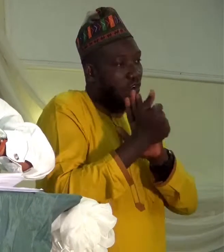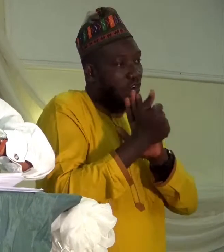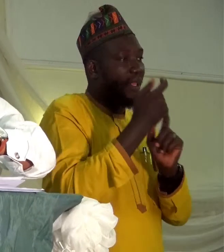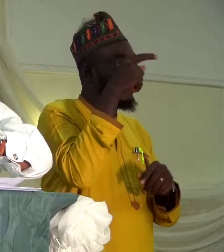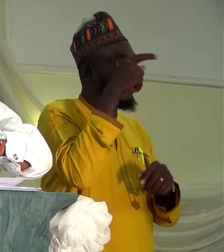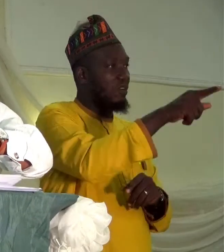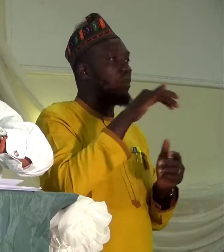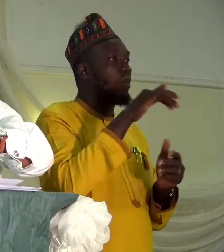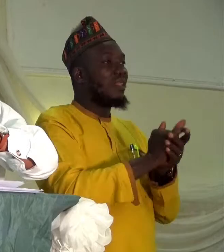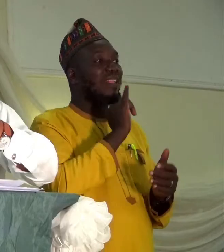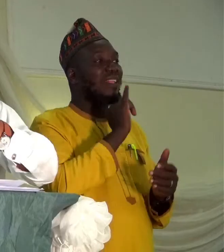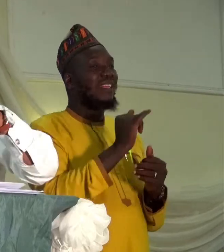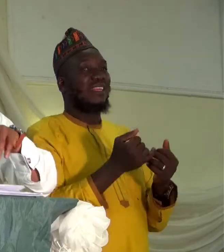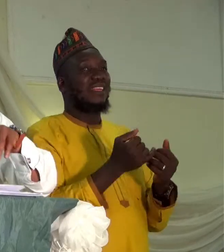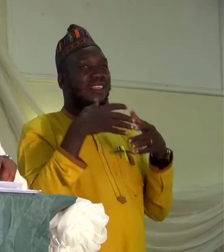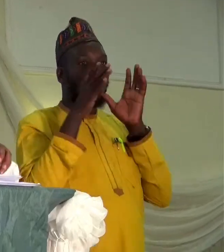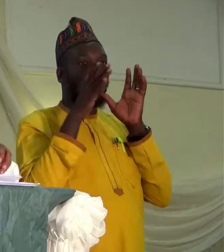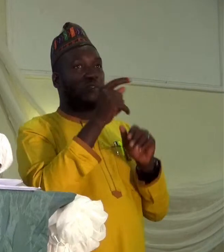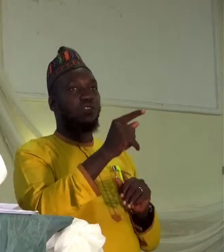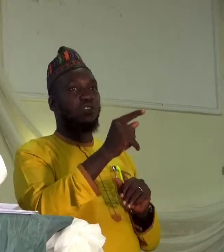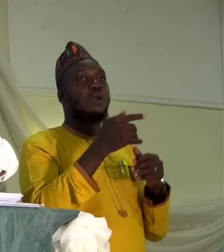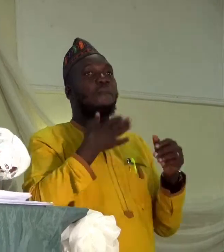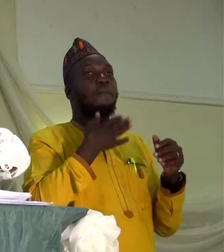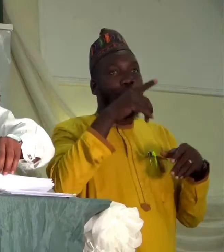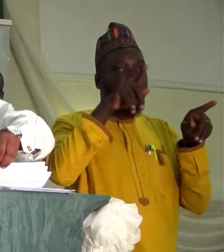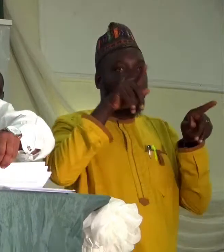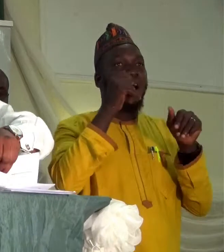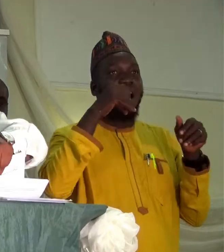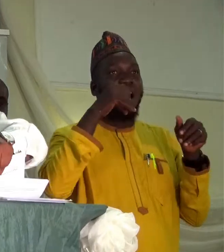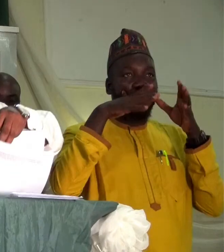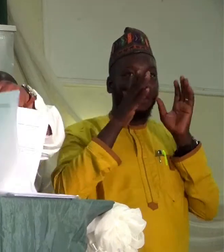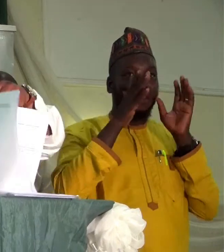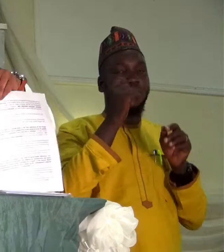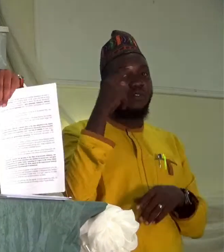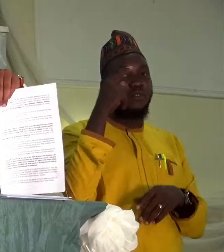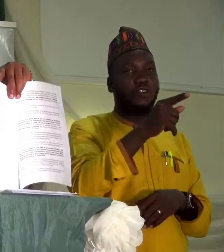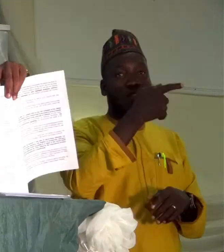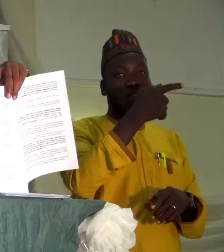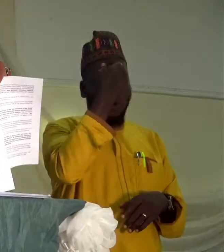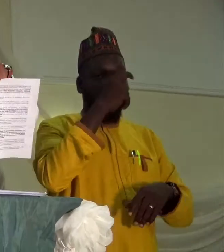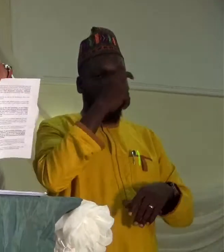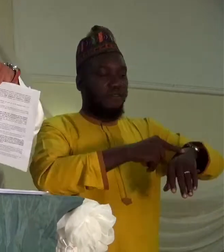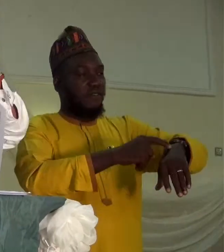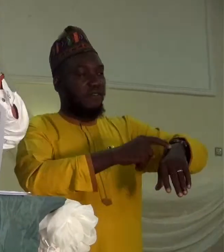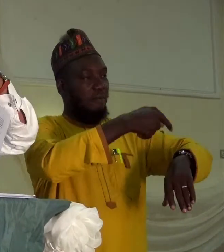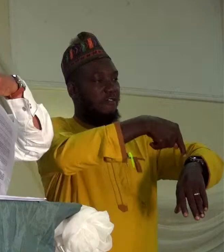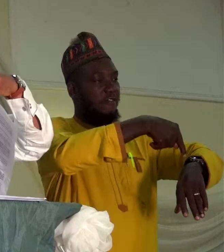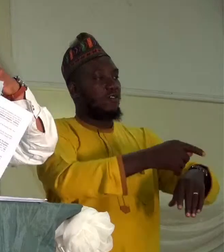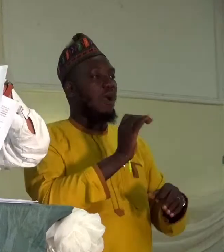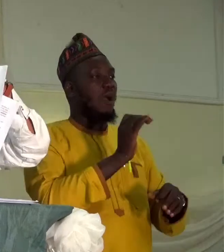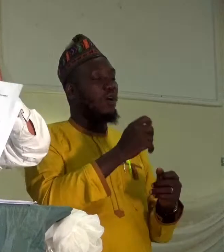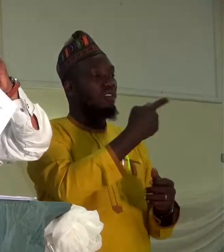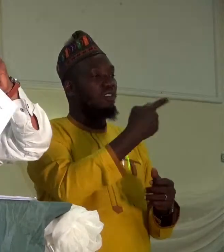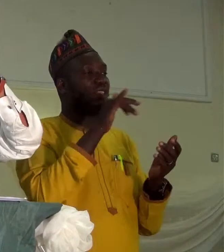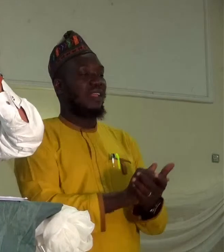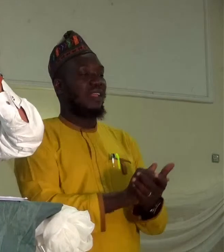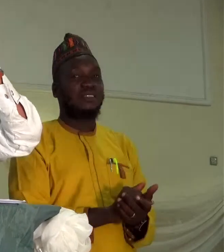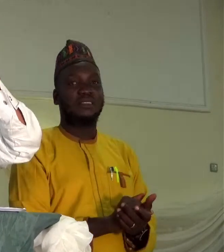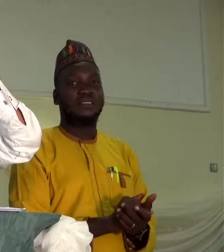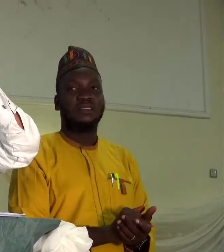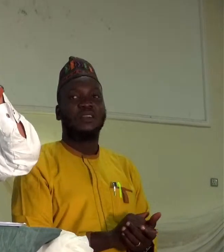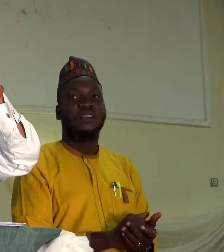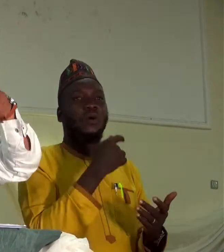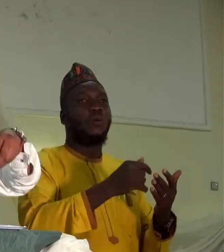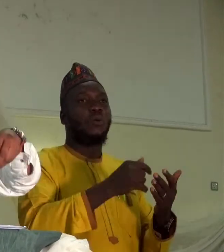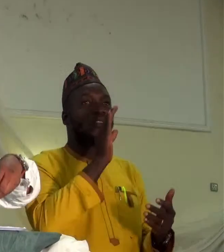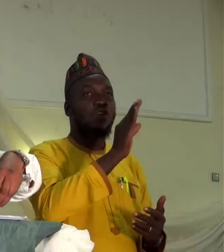and that is character for you. So my brothers and sisters in Islam, because of time factor, let me say that nti o ma